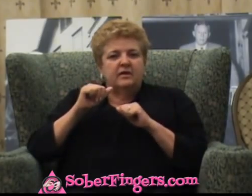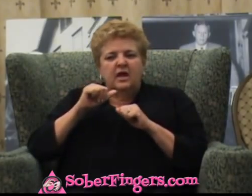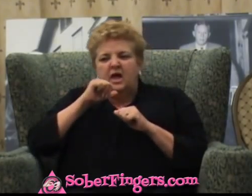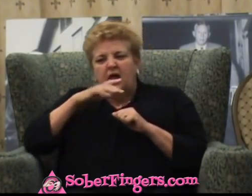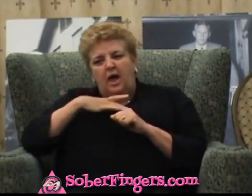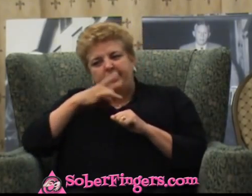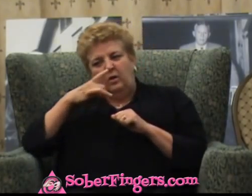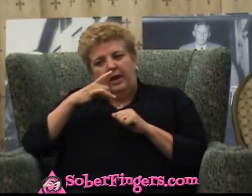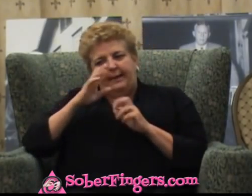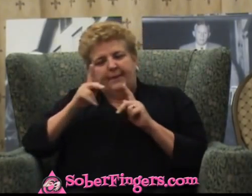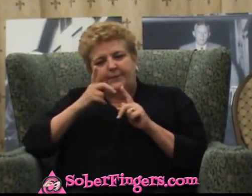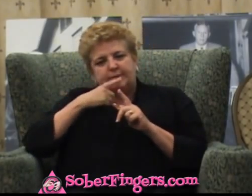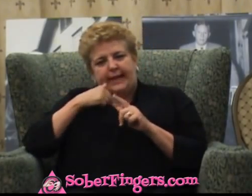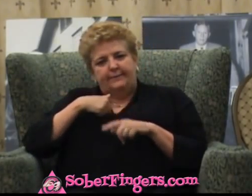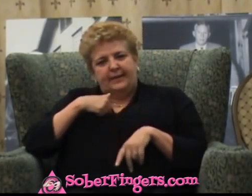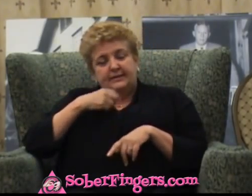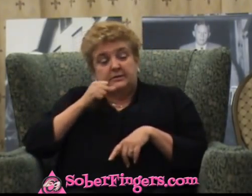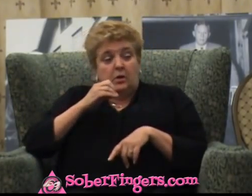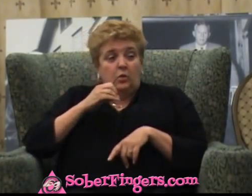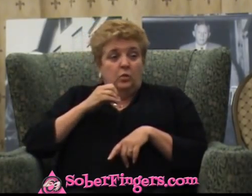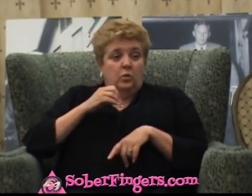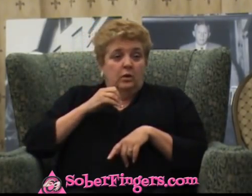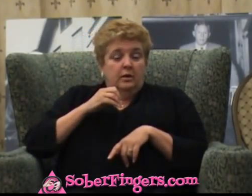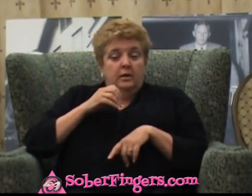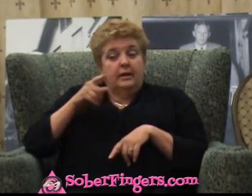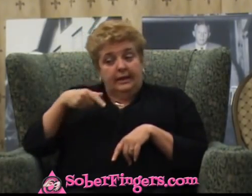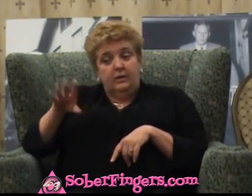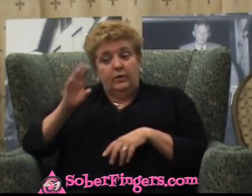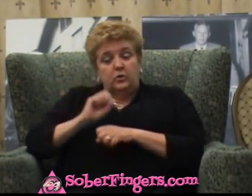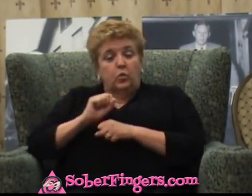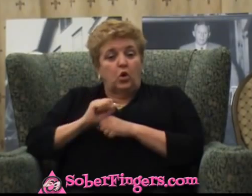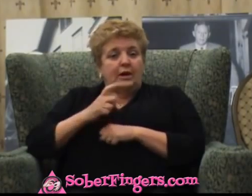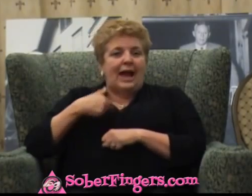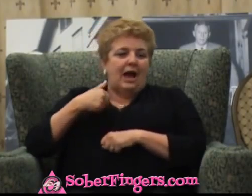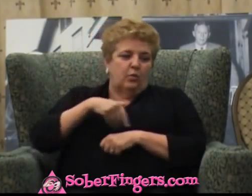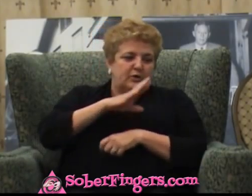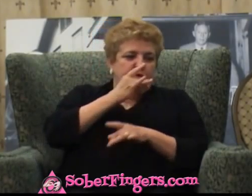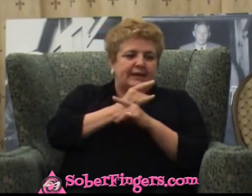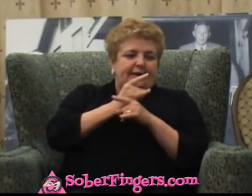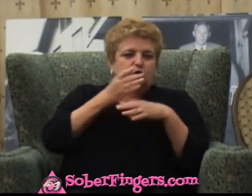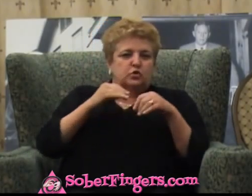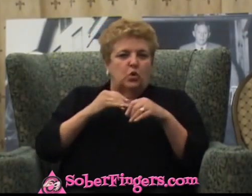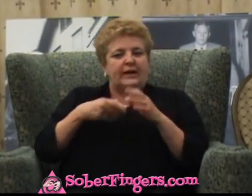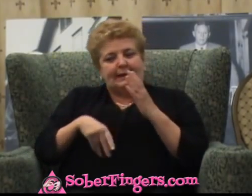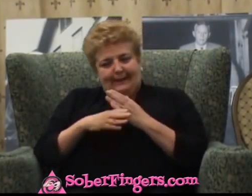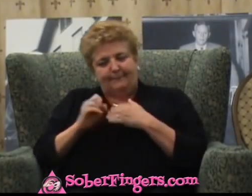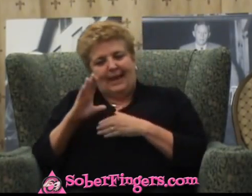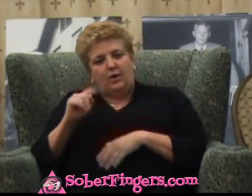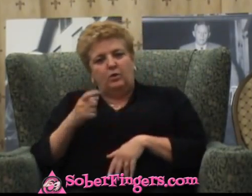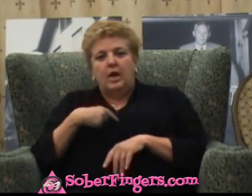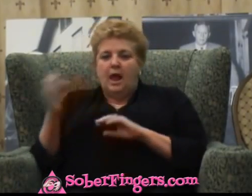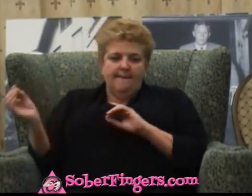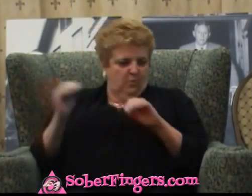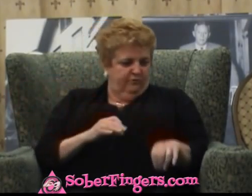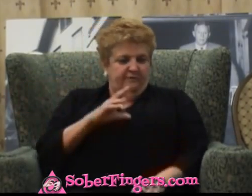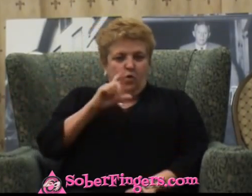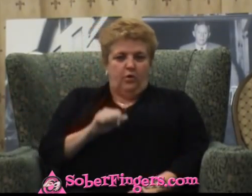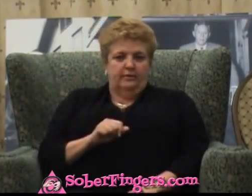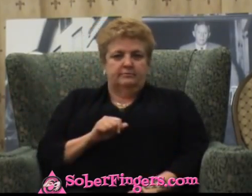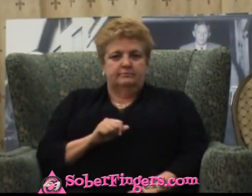went to the liquor store, and he went to work, I went to the liquor store. And he told me I had to leave, and I did. I came down here to Florida, which is technically bail jumping because